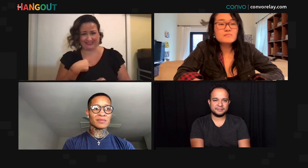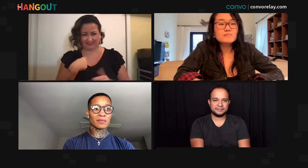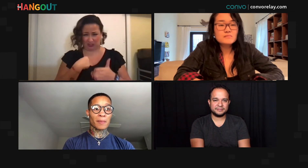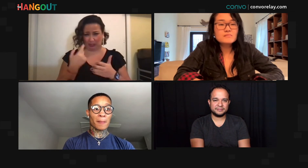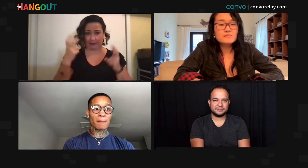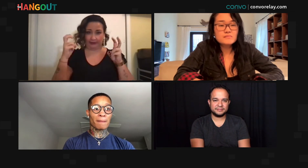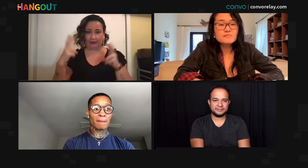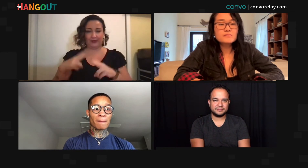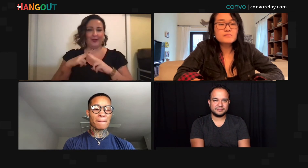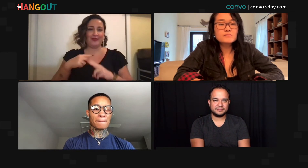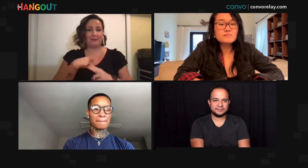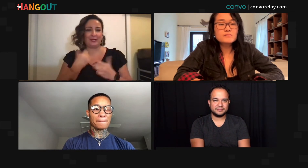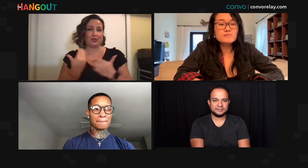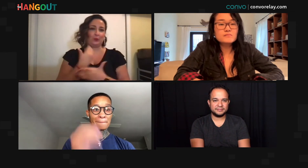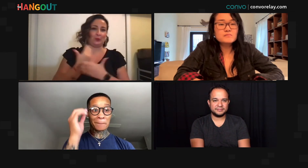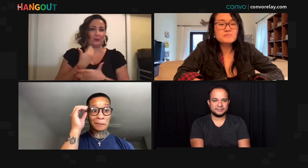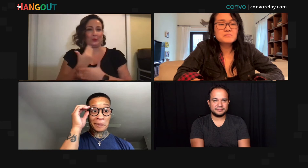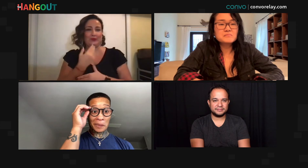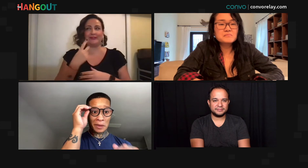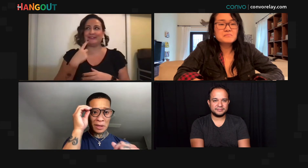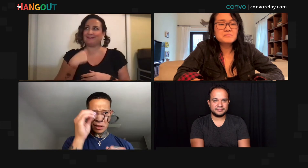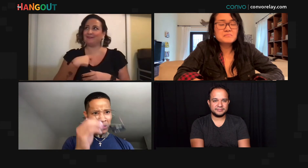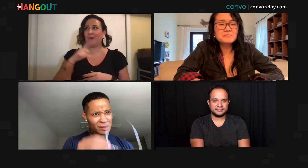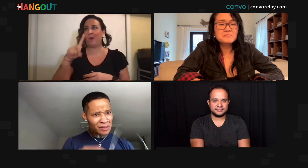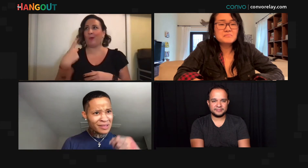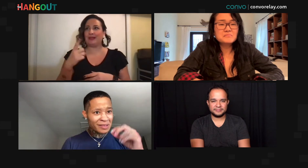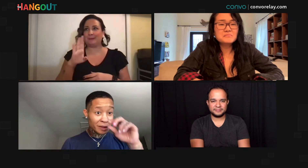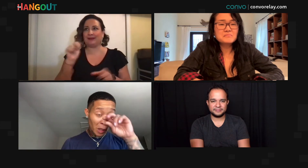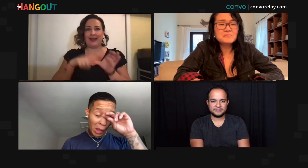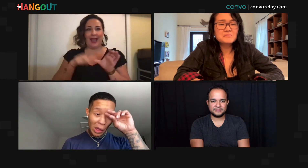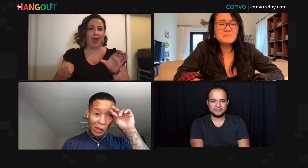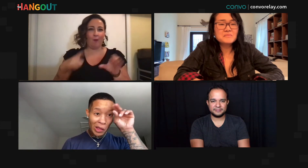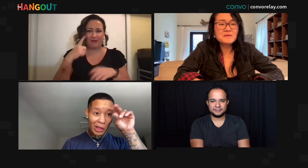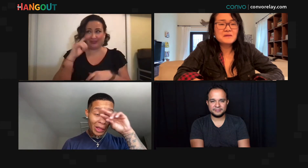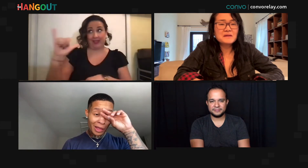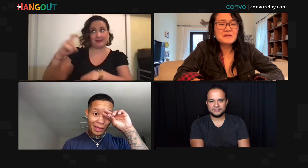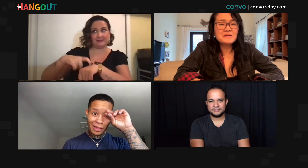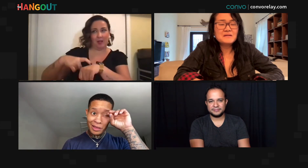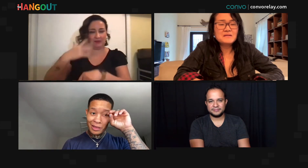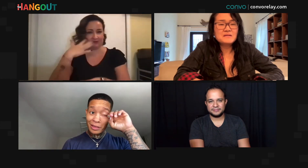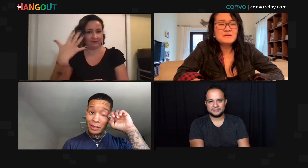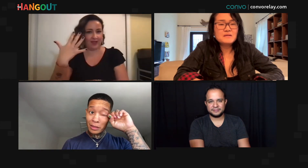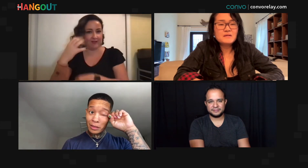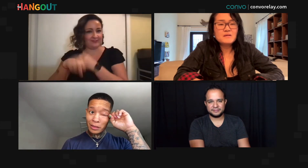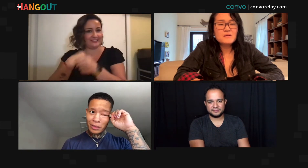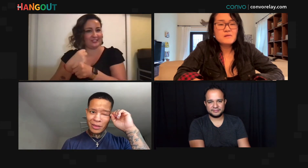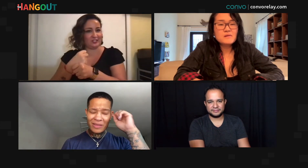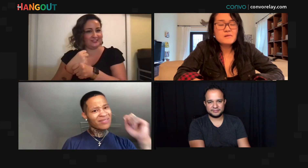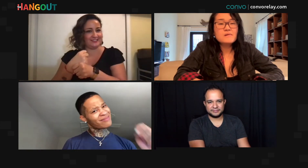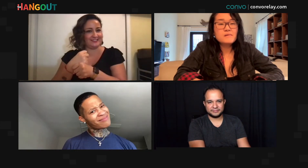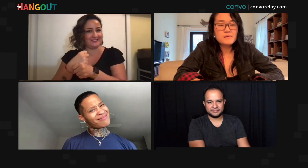at me and they would make some comments. They say, "Oh, why did they select her? She's so new. She's only been out for, at that time, it was